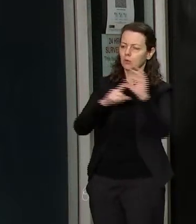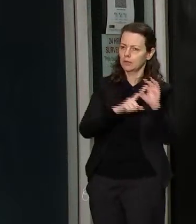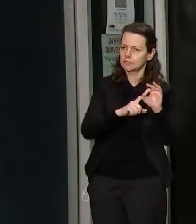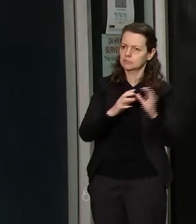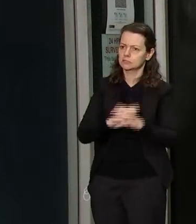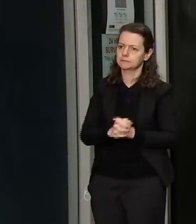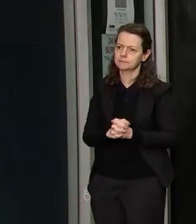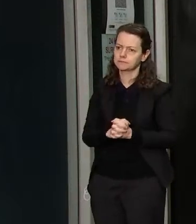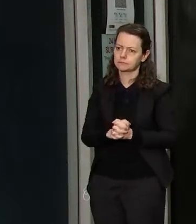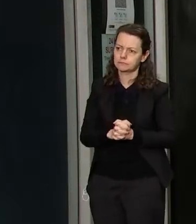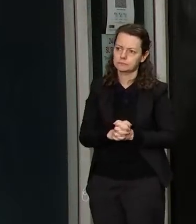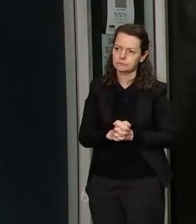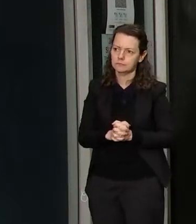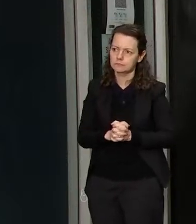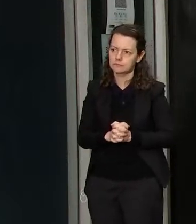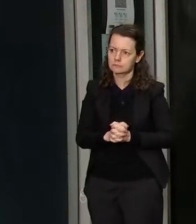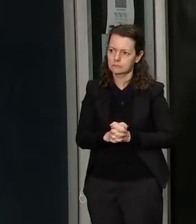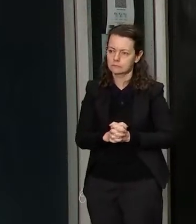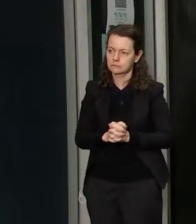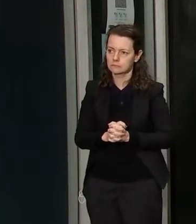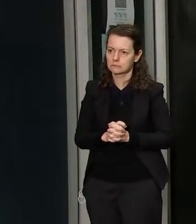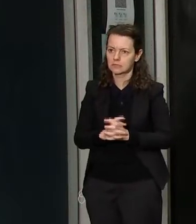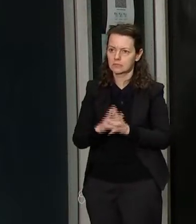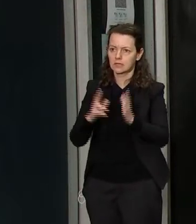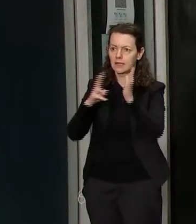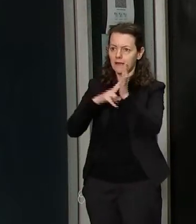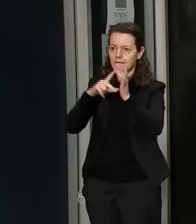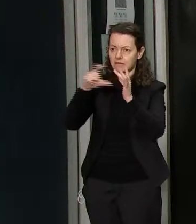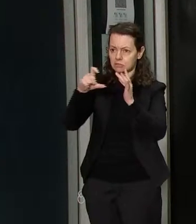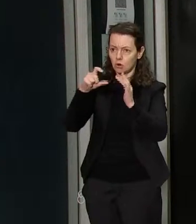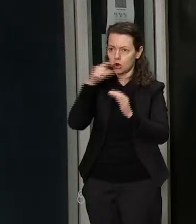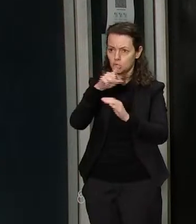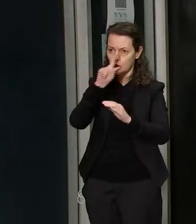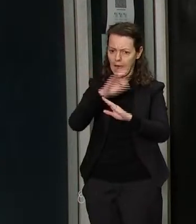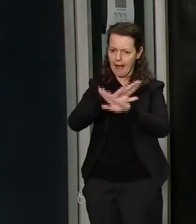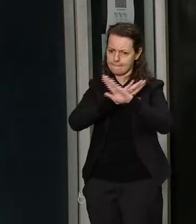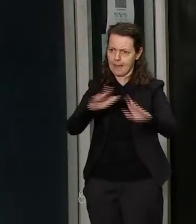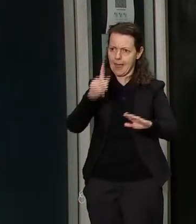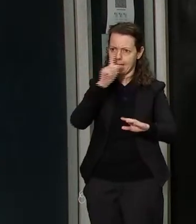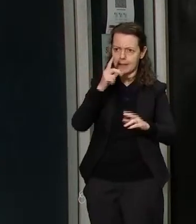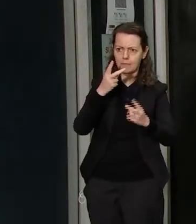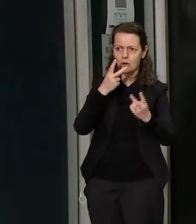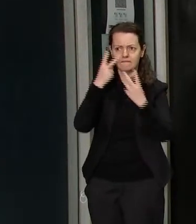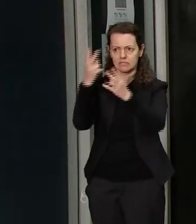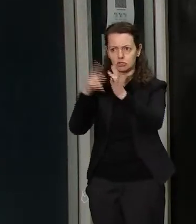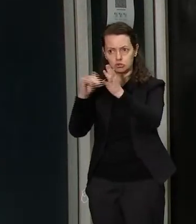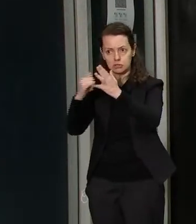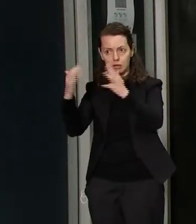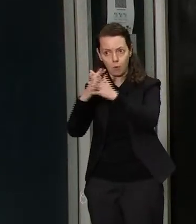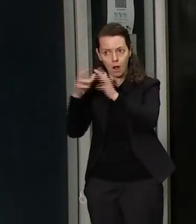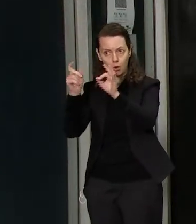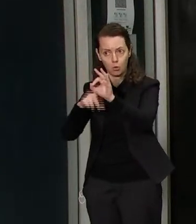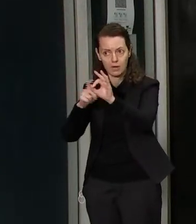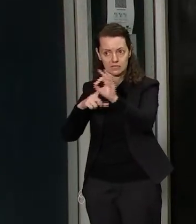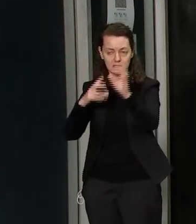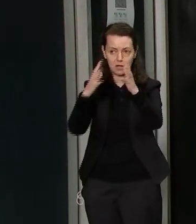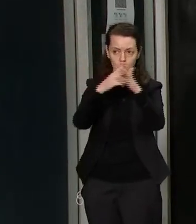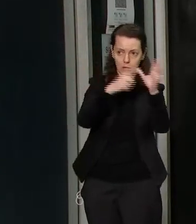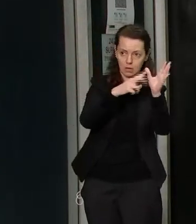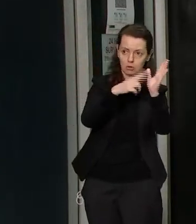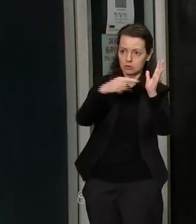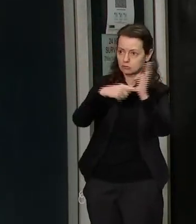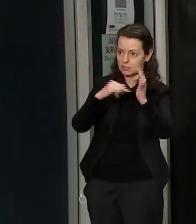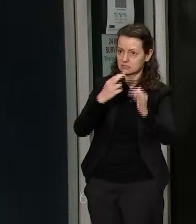question before. So Victoria's government can't stop people from going interstate, though, if other states are happy to receive